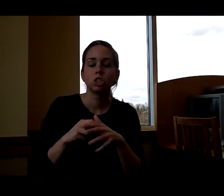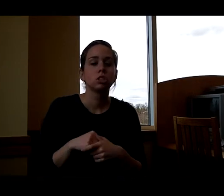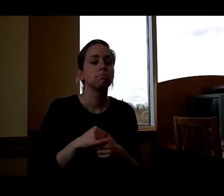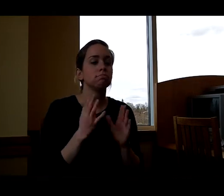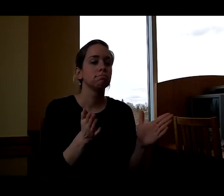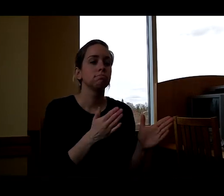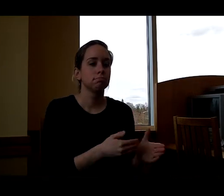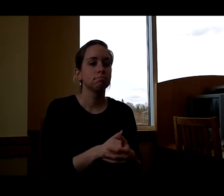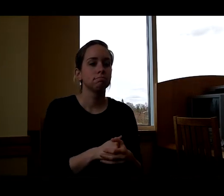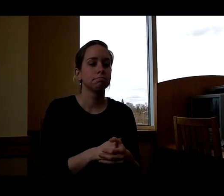We'll look at that a little more in a bit.